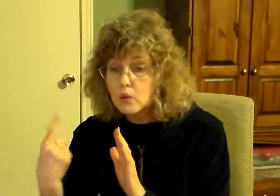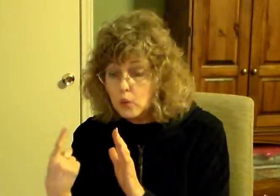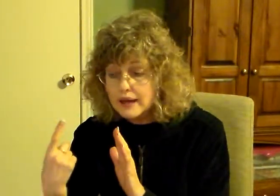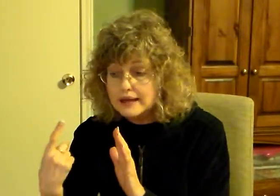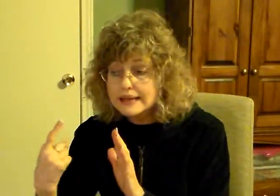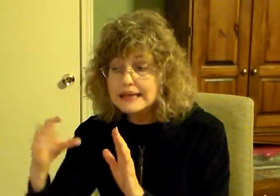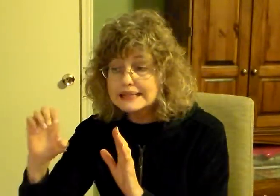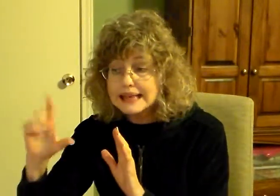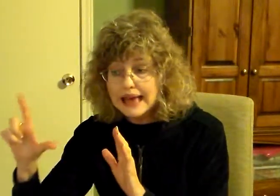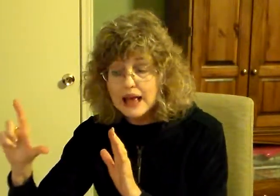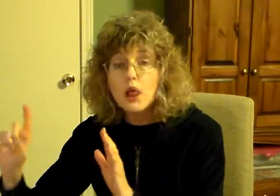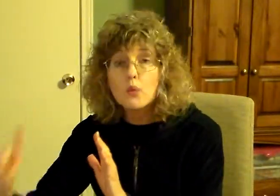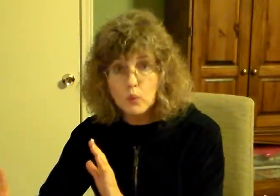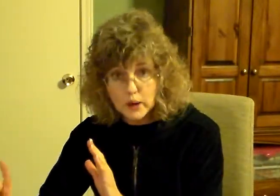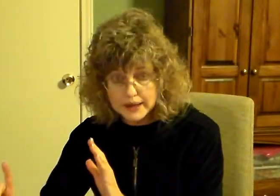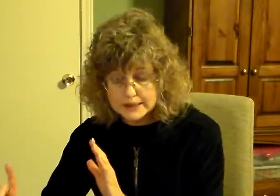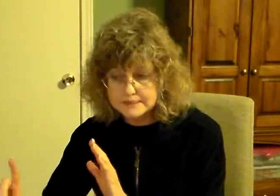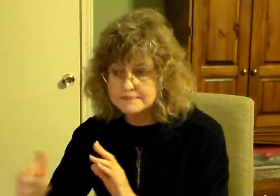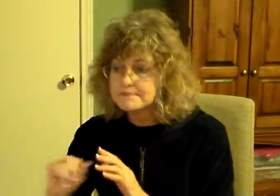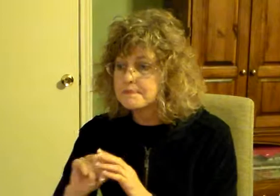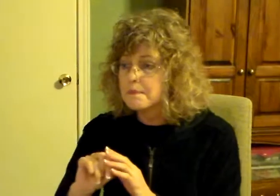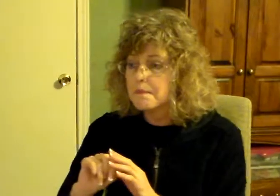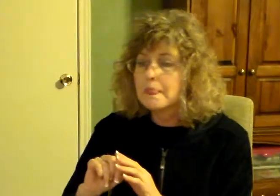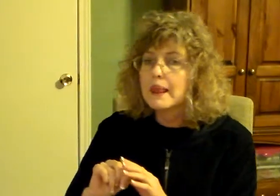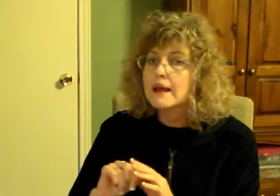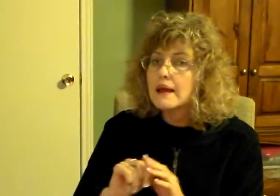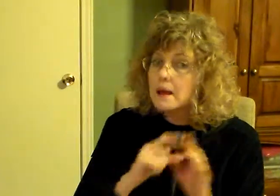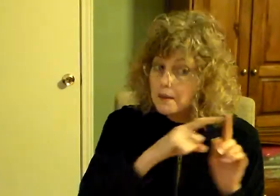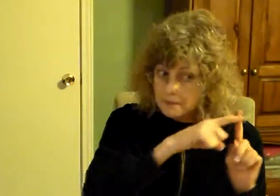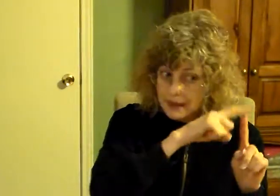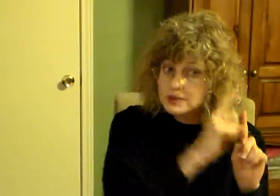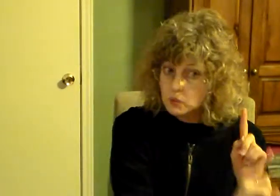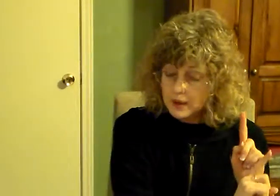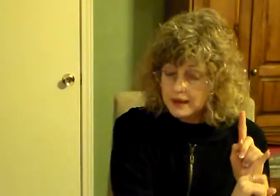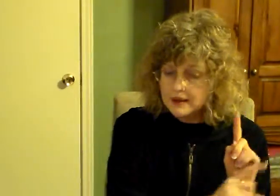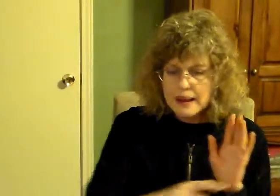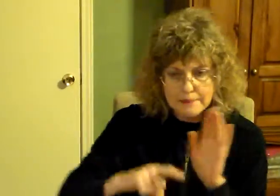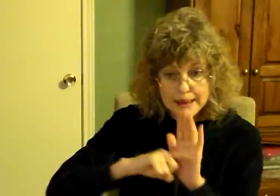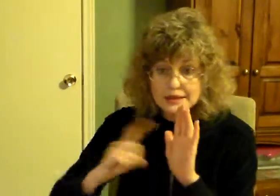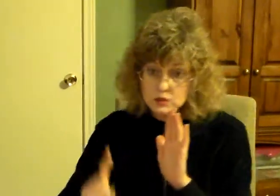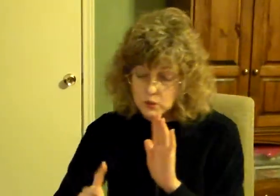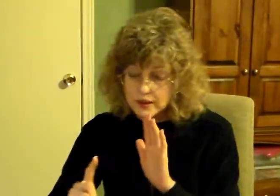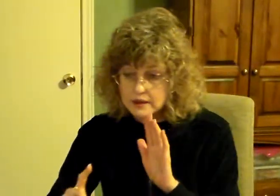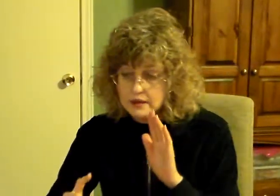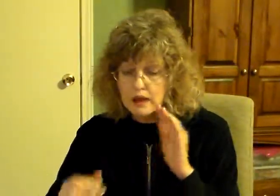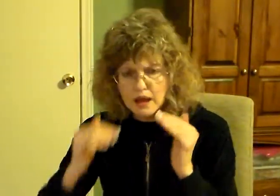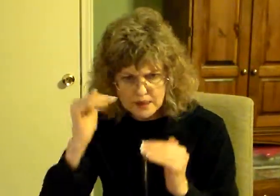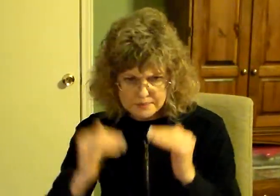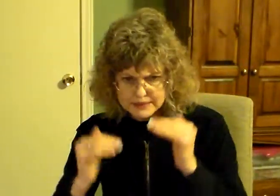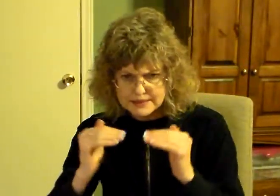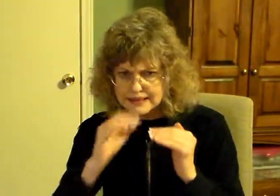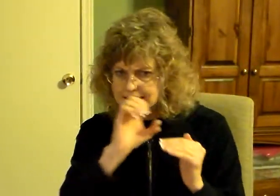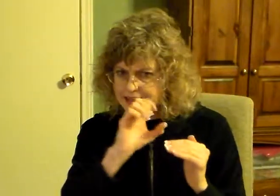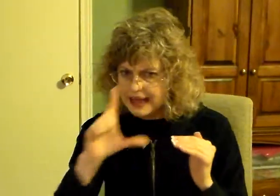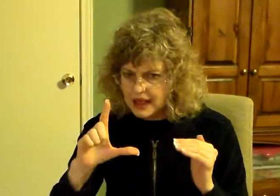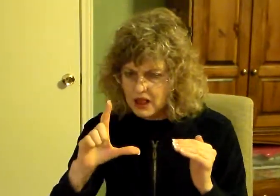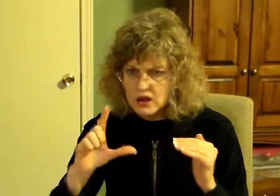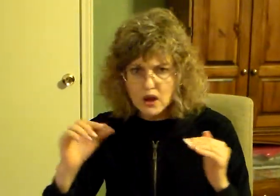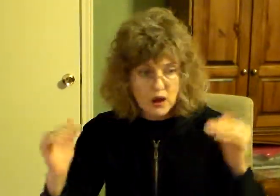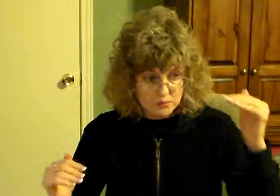crystal potassium is +1 and chlorine is a -1. In order to balance the chlorines on both sides, since chlorine is diatomic, I